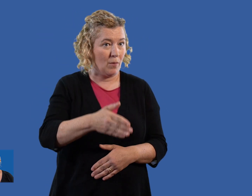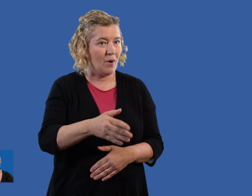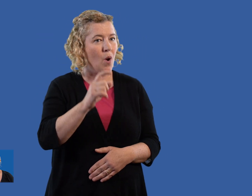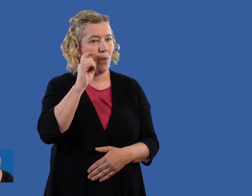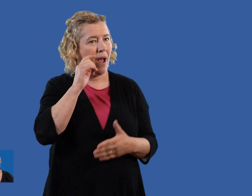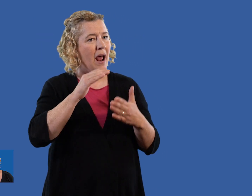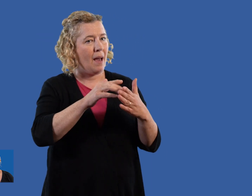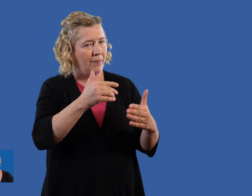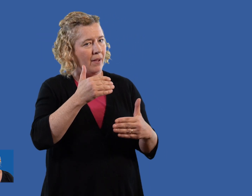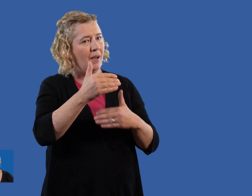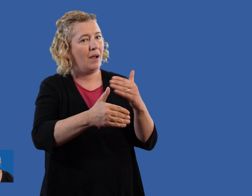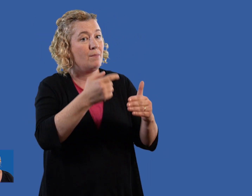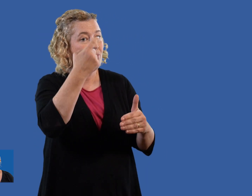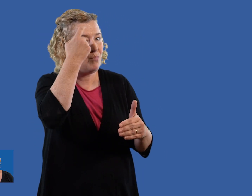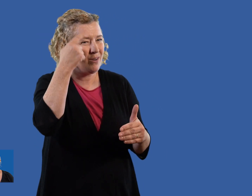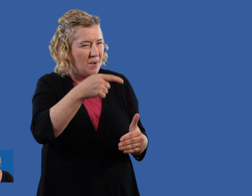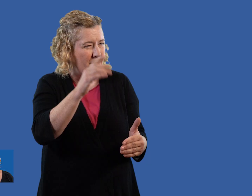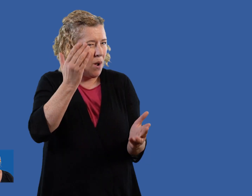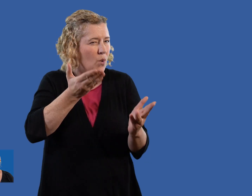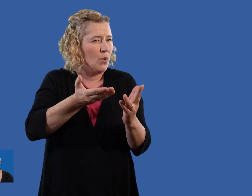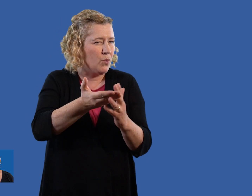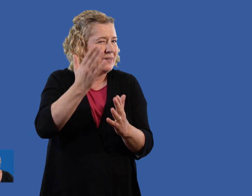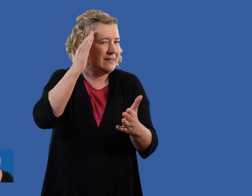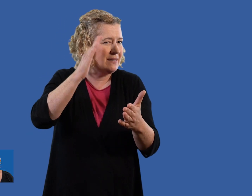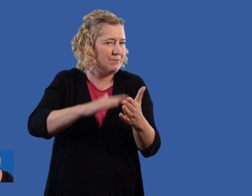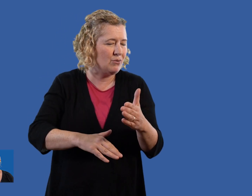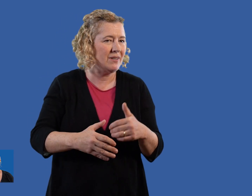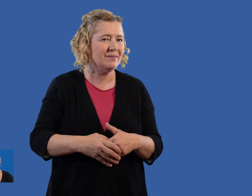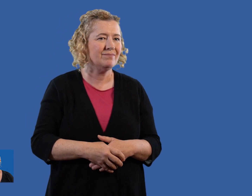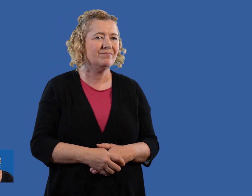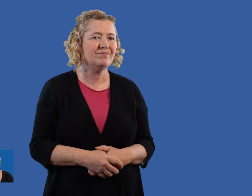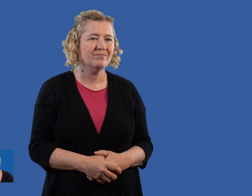away, it will help you process the trauma that you've experienced.